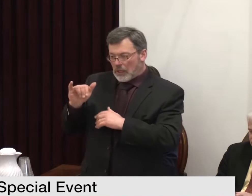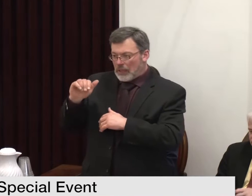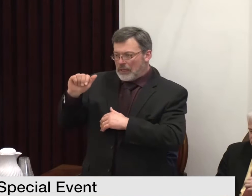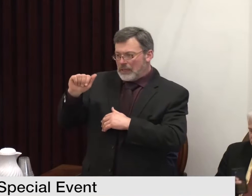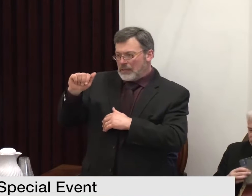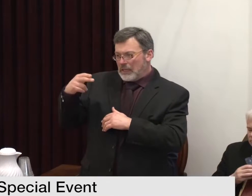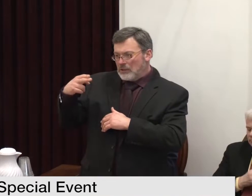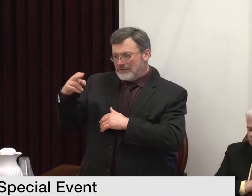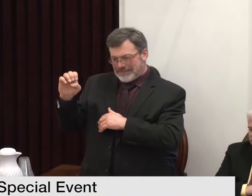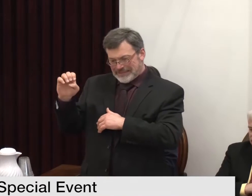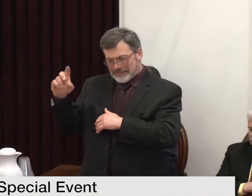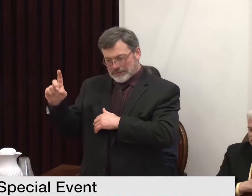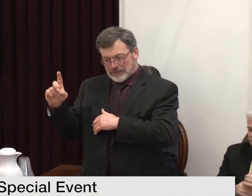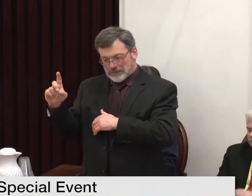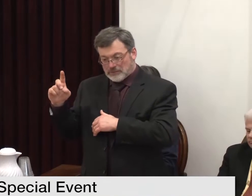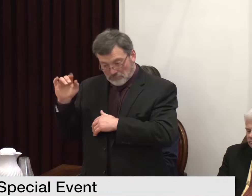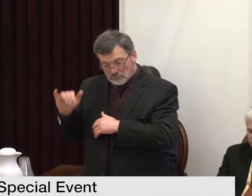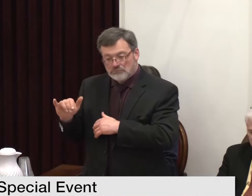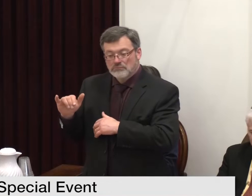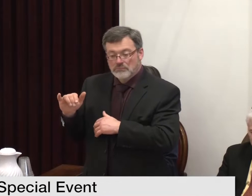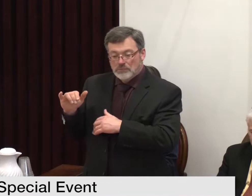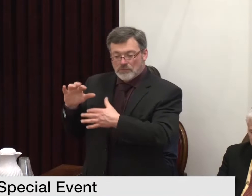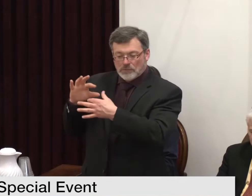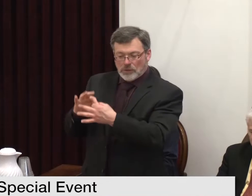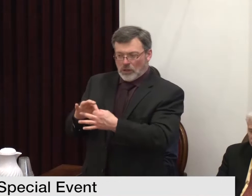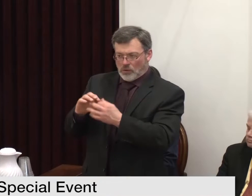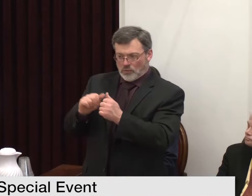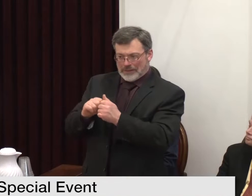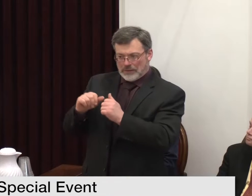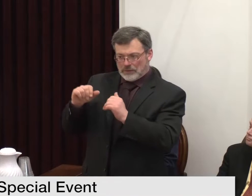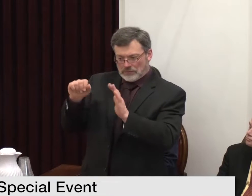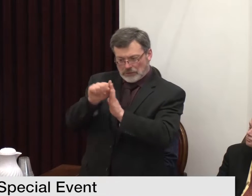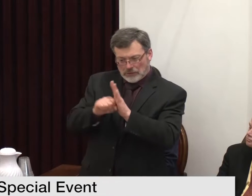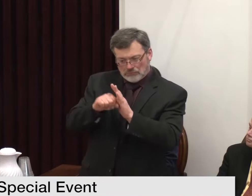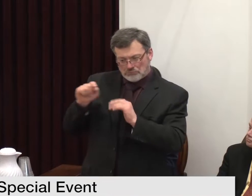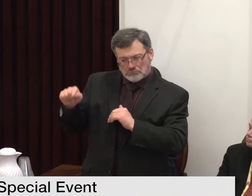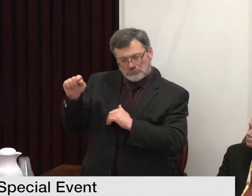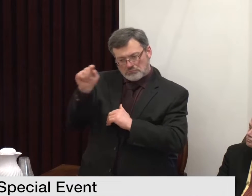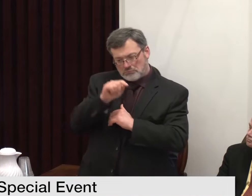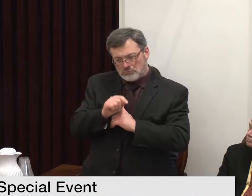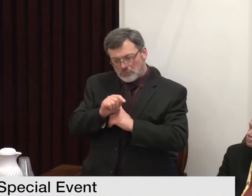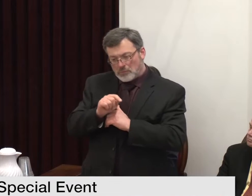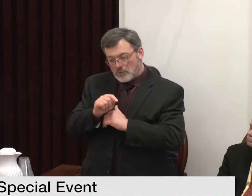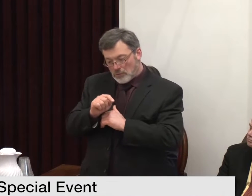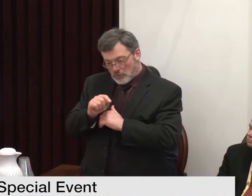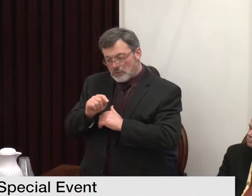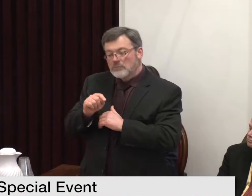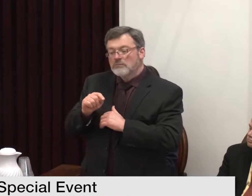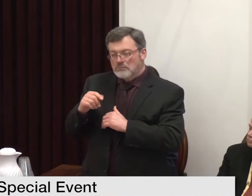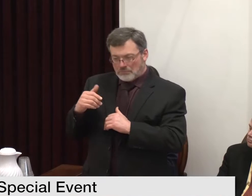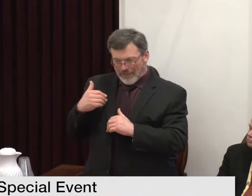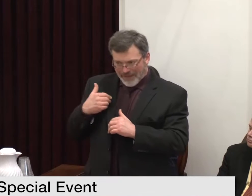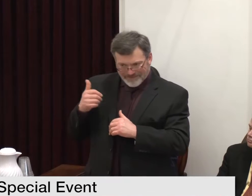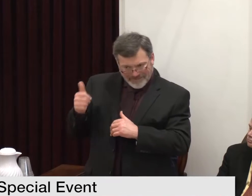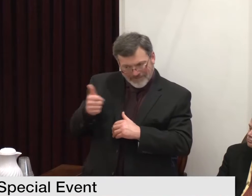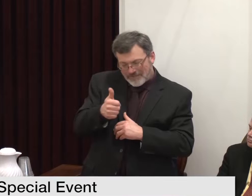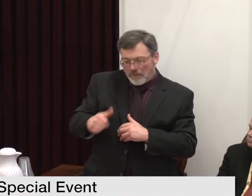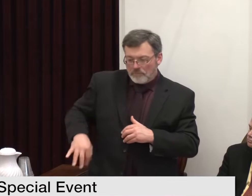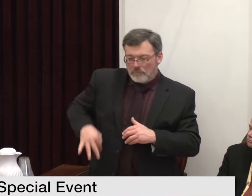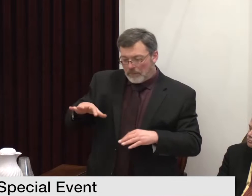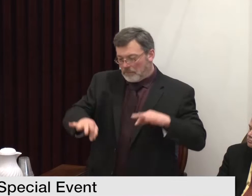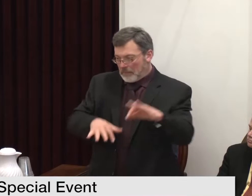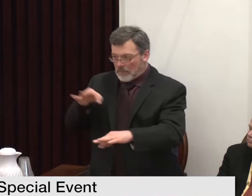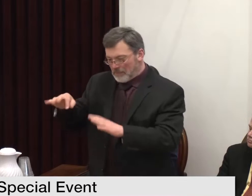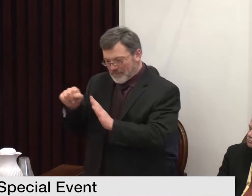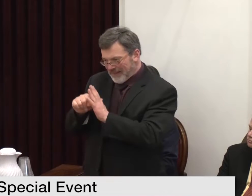states, specifically citing Vermont's all-payer ACO model. Like our approach, it